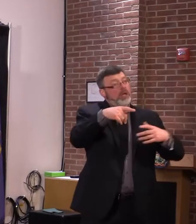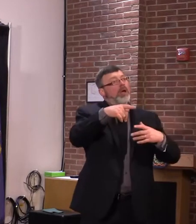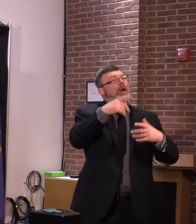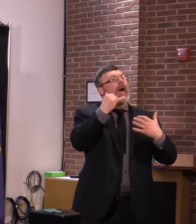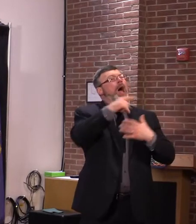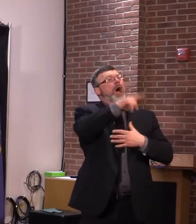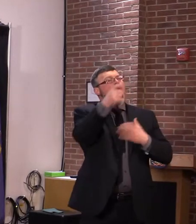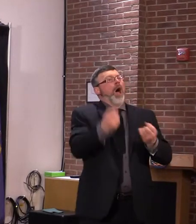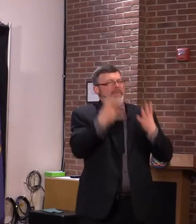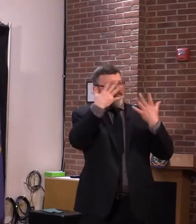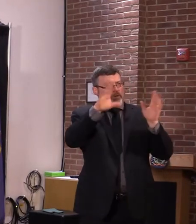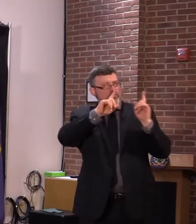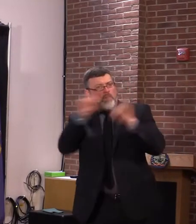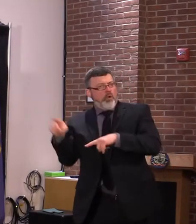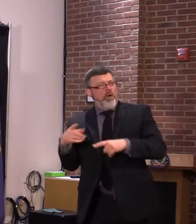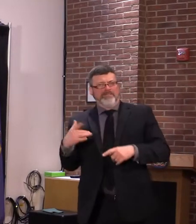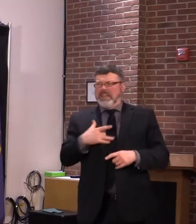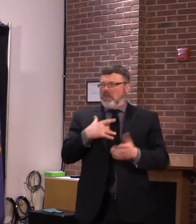Anyone want to venture a guess?